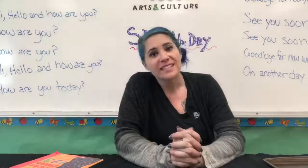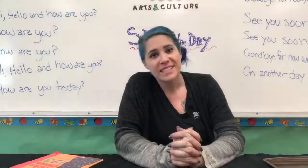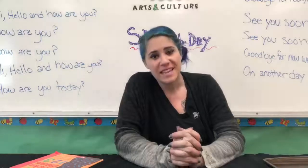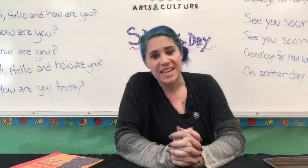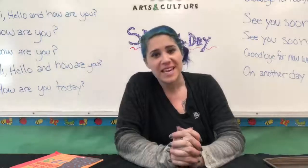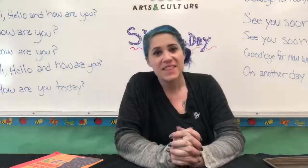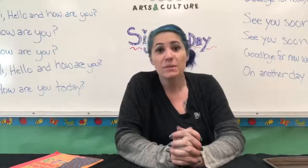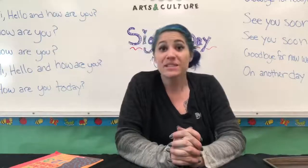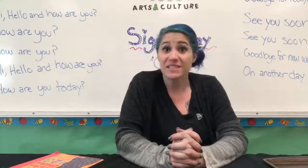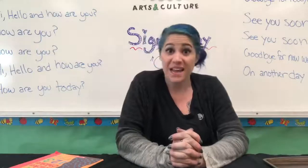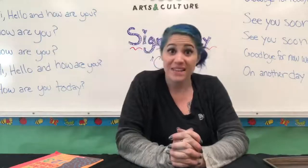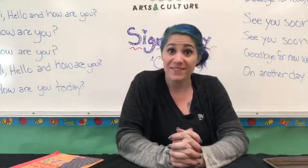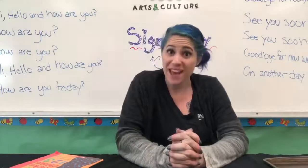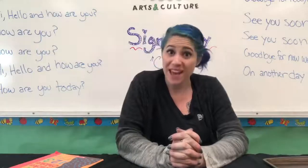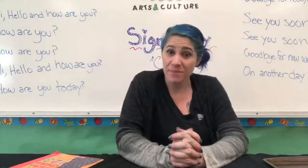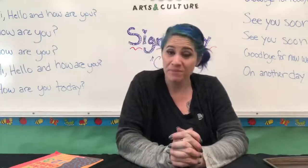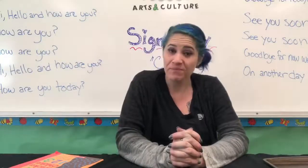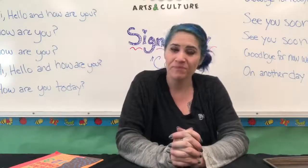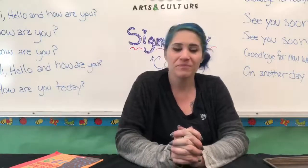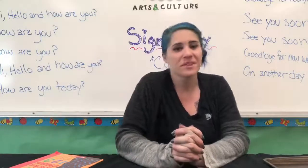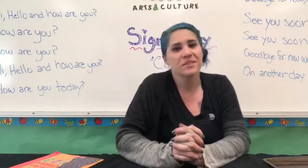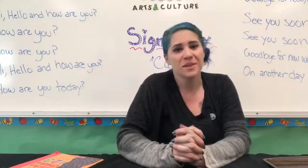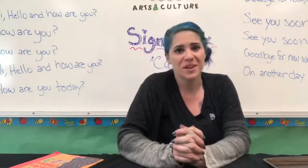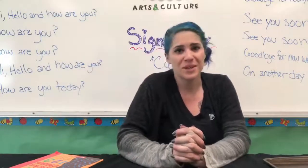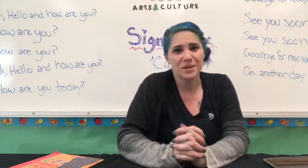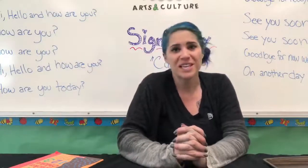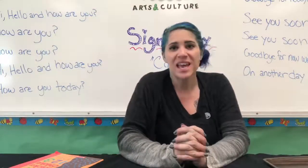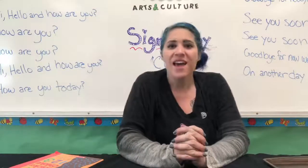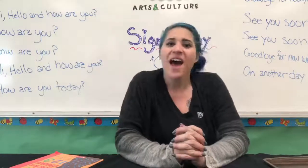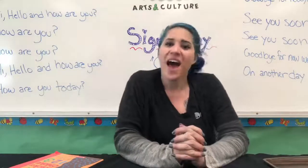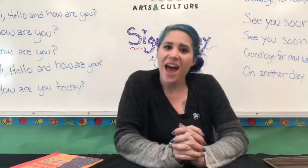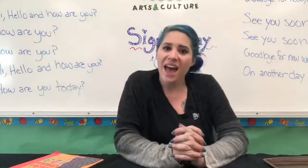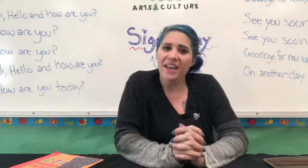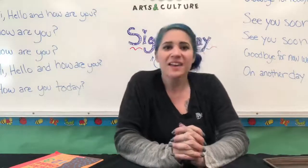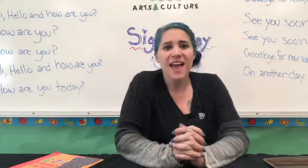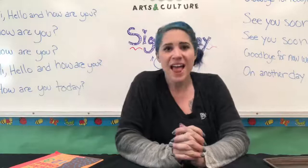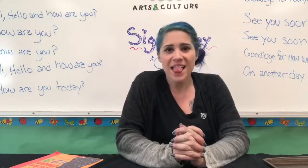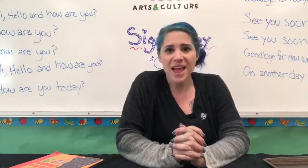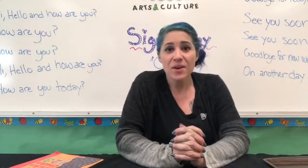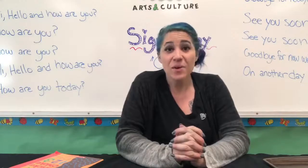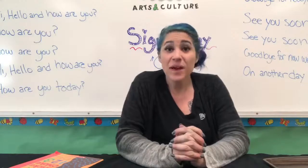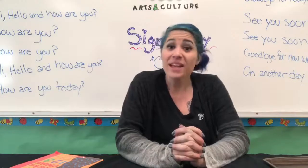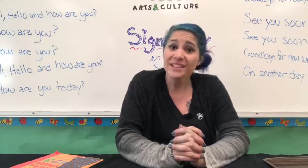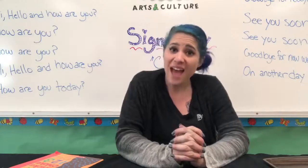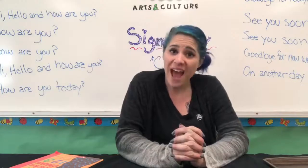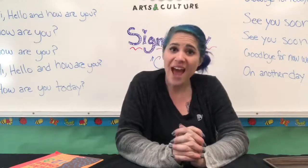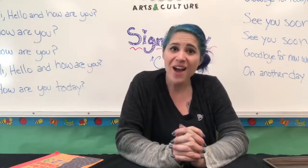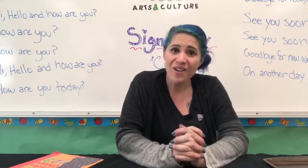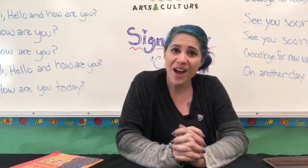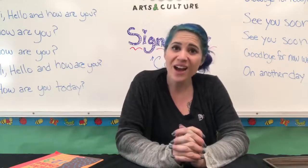sing it and then we'll sign it, okay? So it goes, hi, hello, and how are